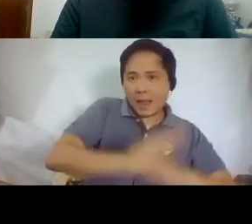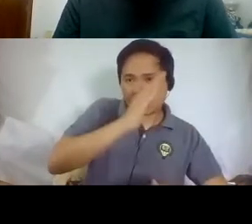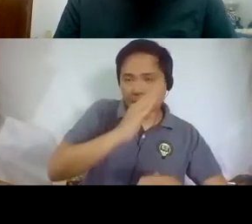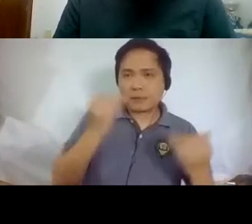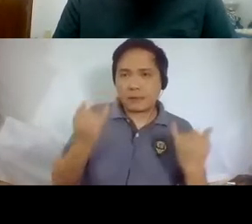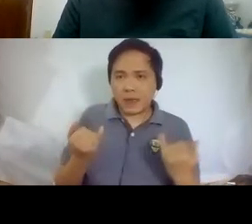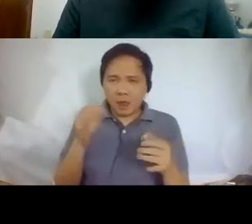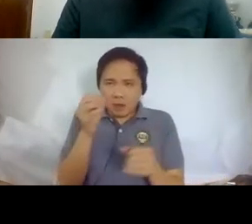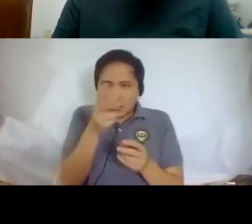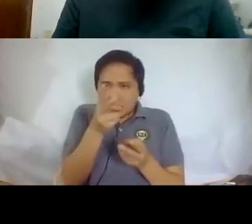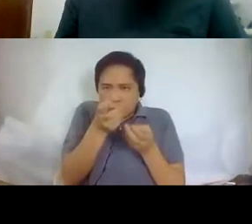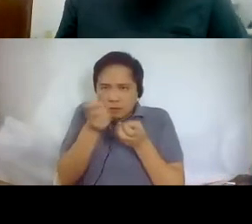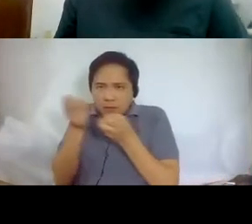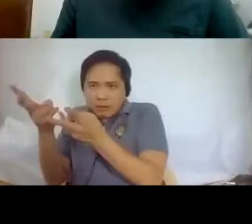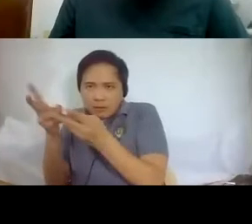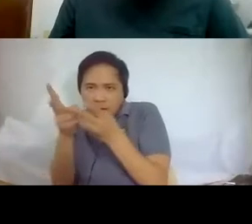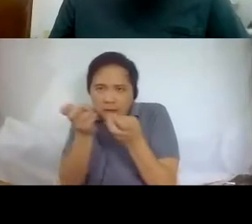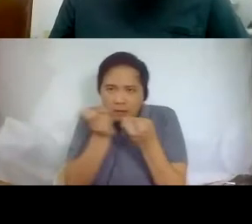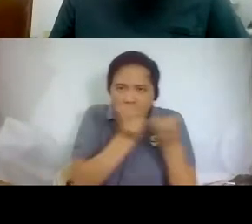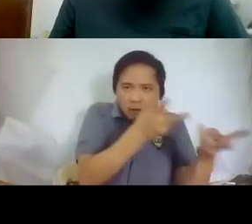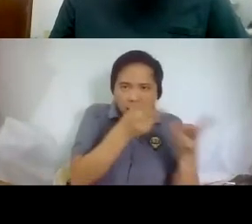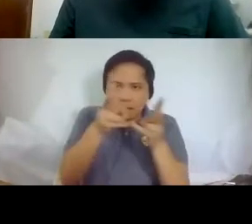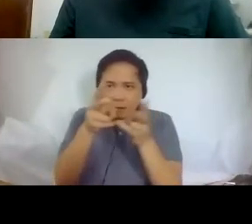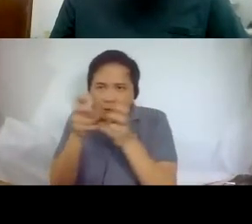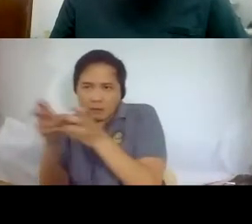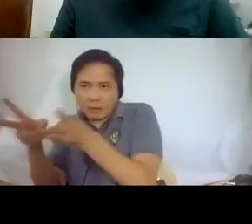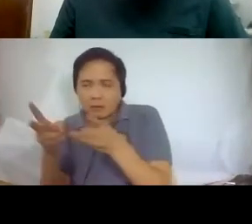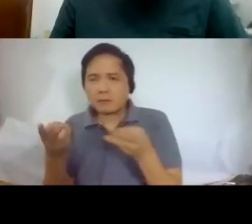And you will work on the one-handed signs.